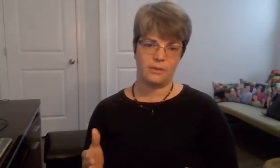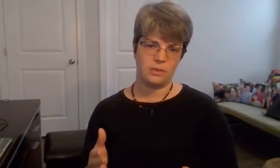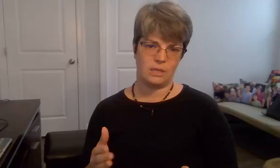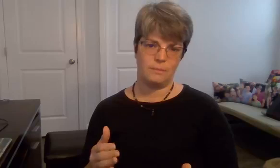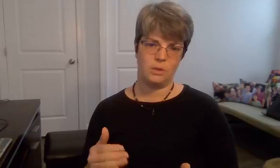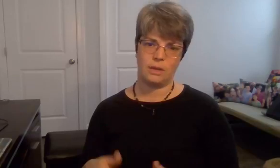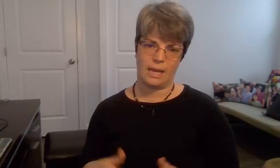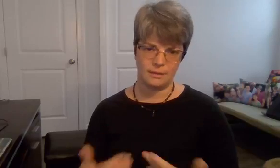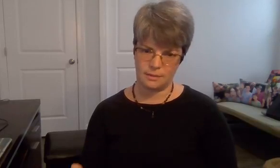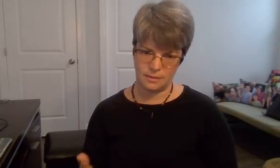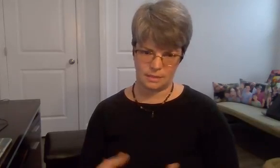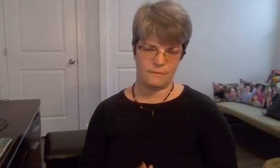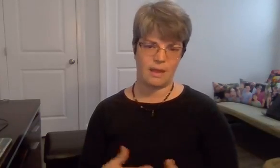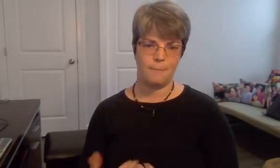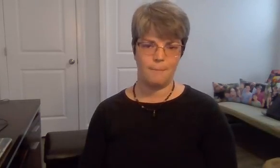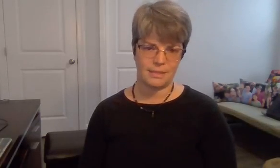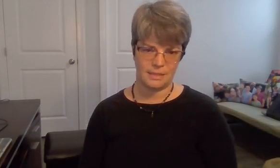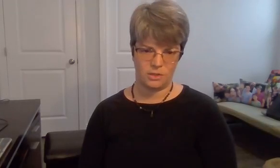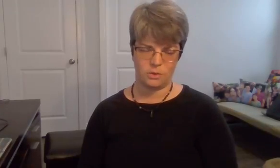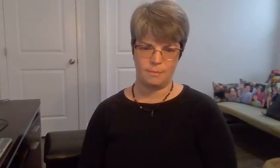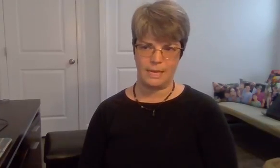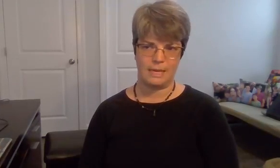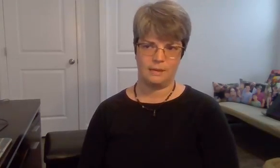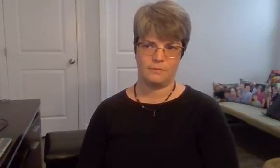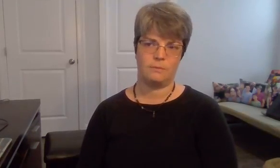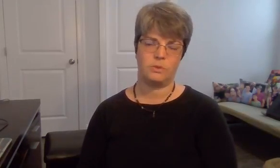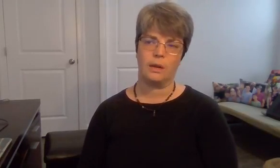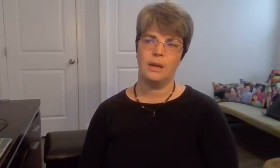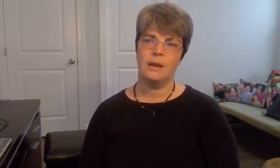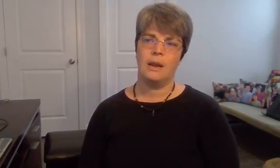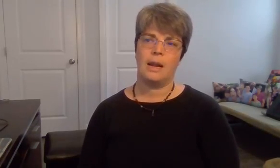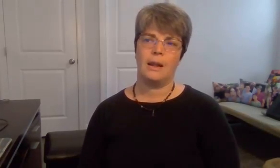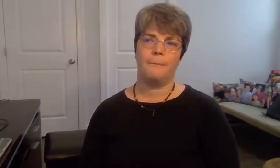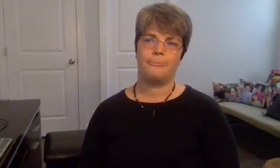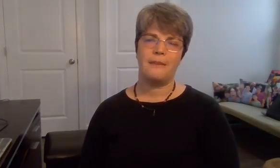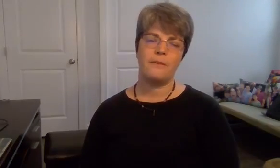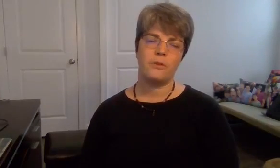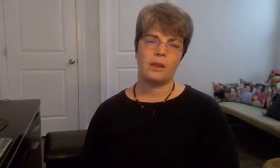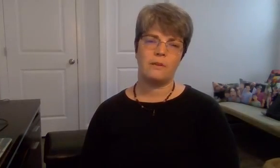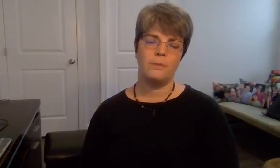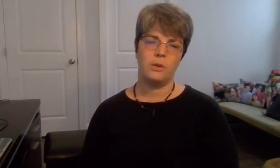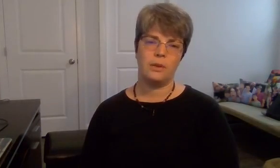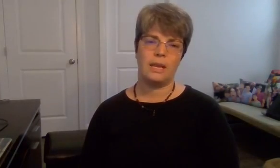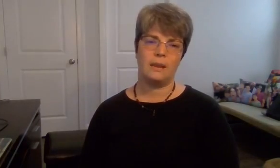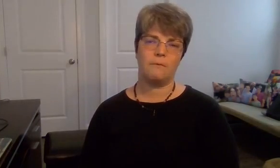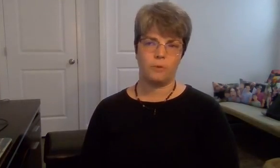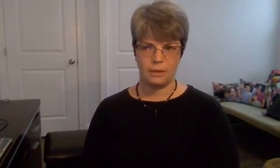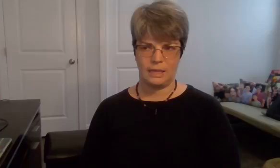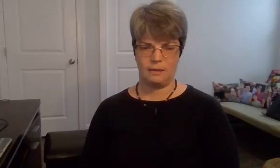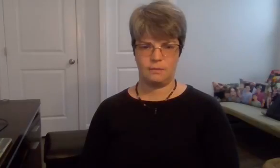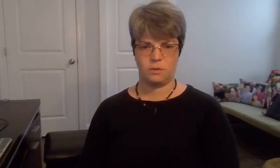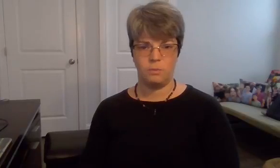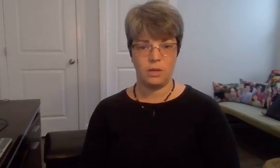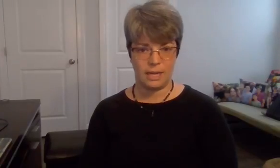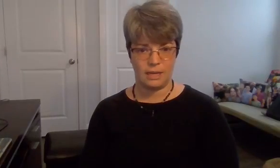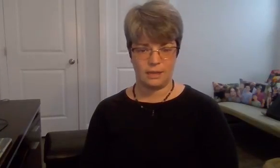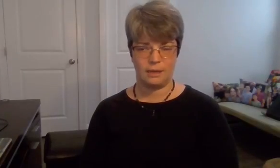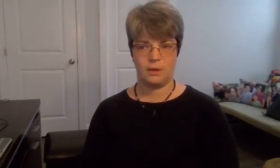to communicate, to convey a message or a meaning of some sort. Even if they're not communicating verbally, they're communicating in American